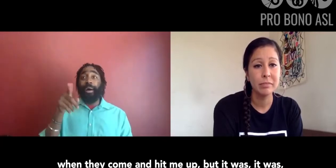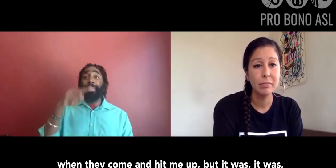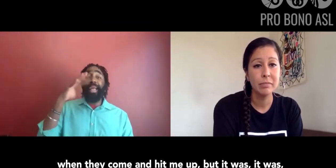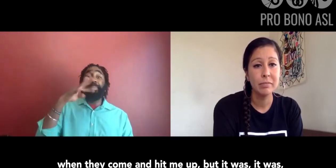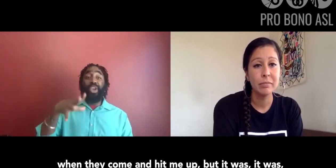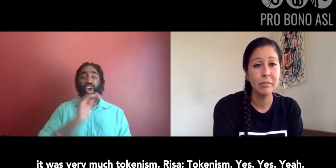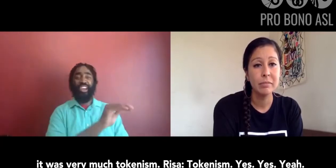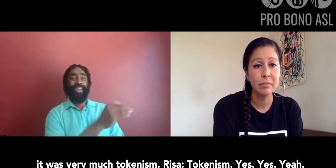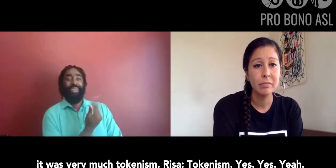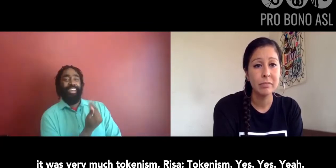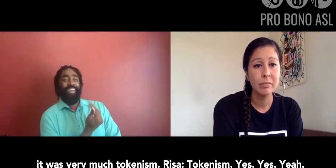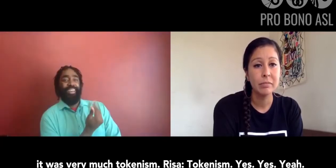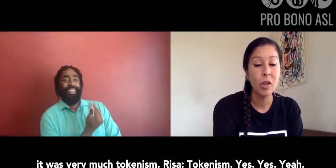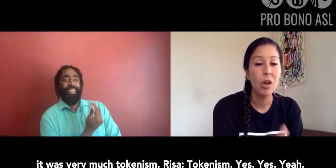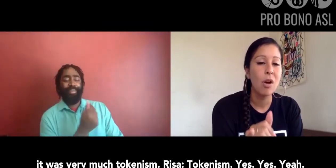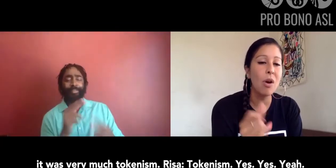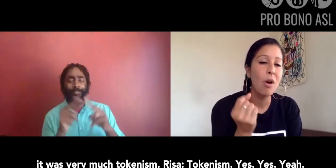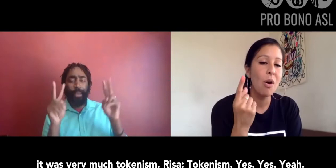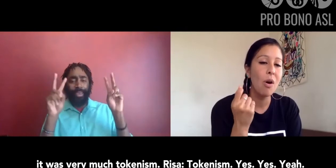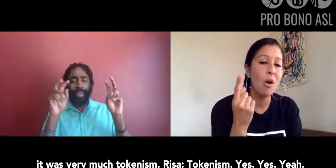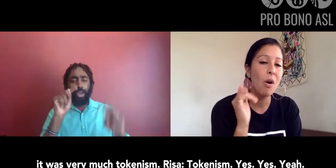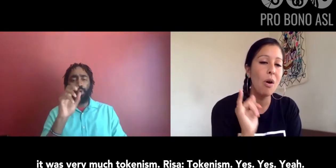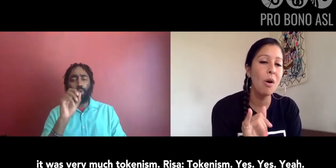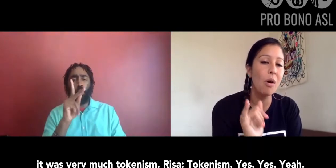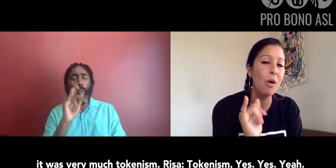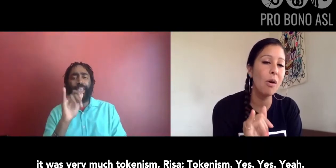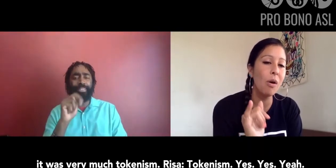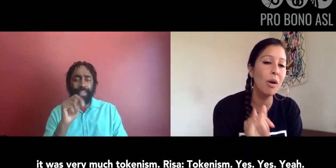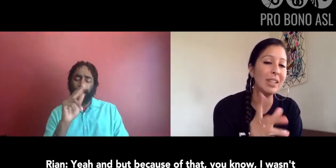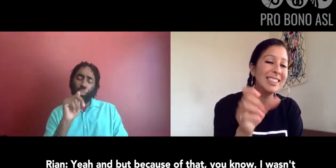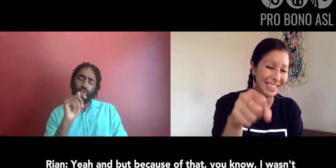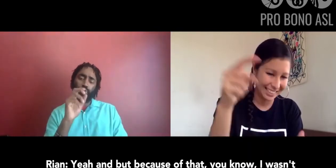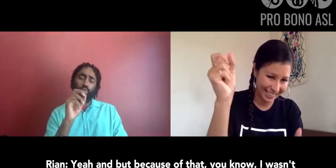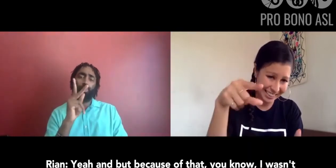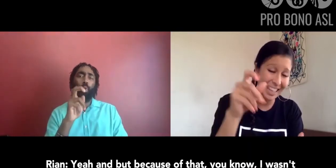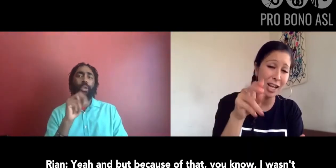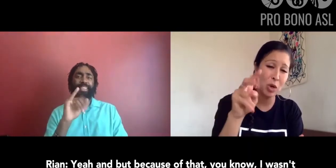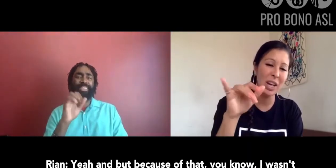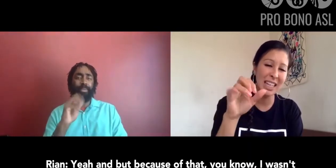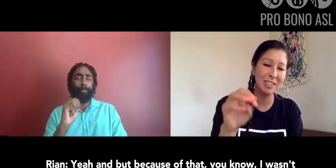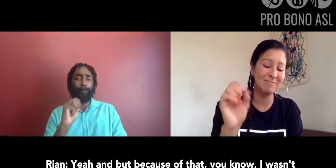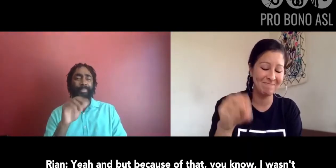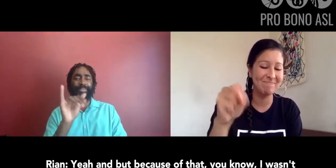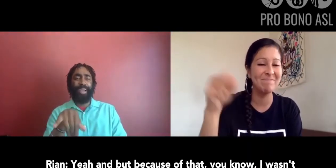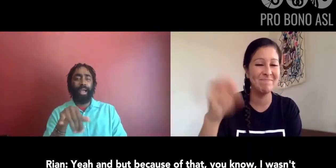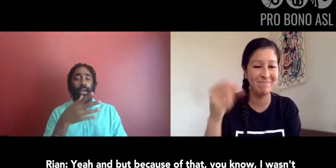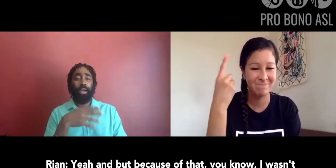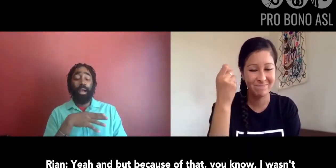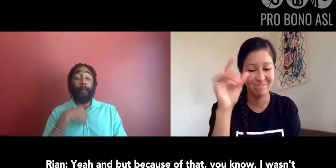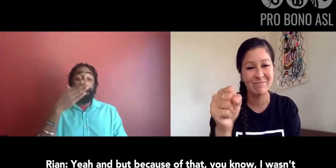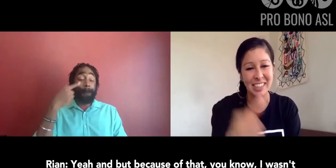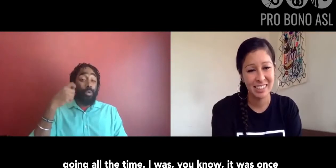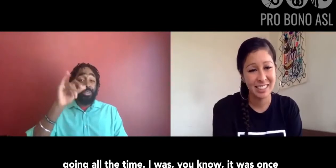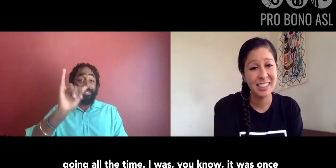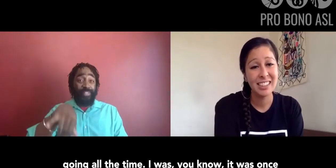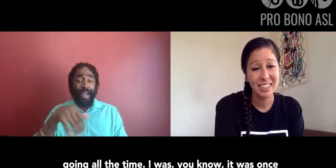But it was very much tokenism. Tokenism, yes, yeah. But because of that,